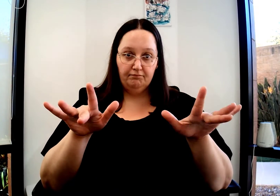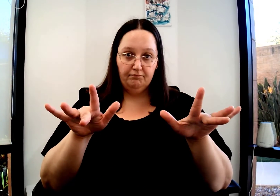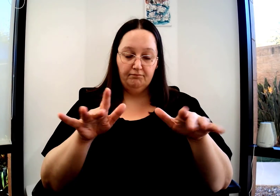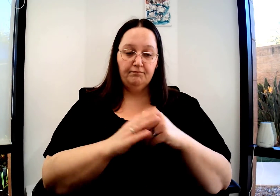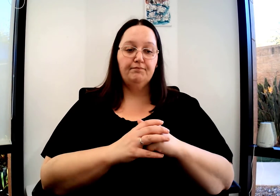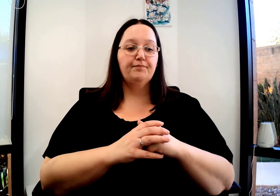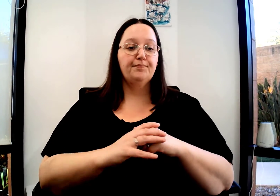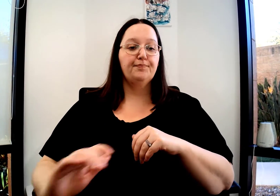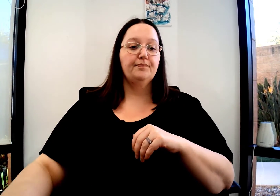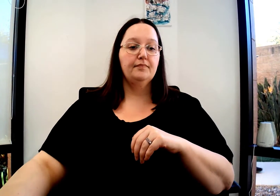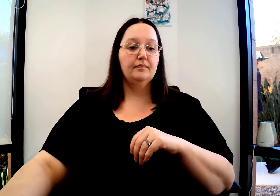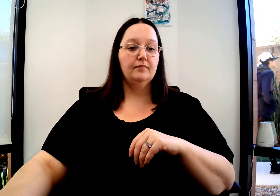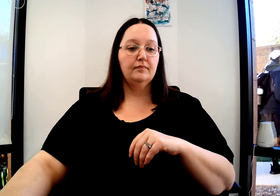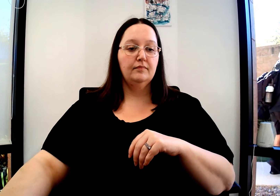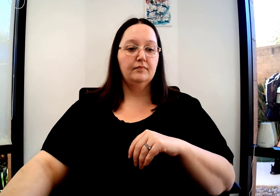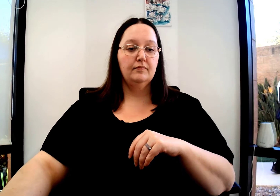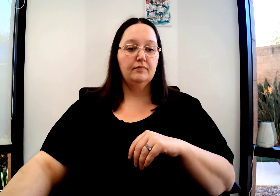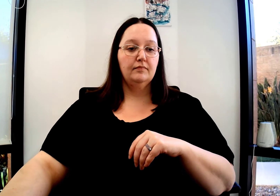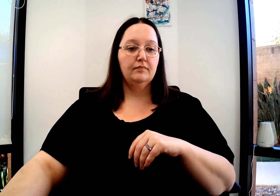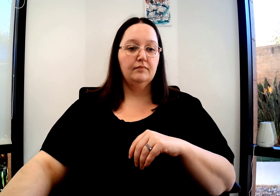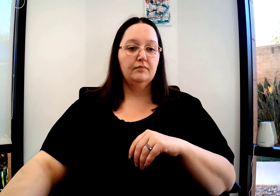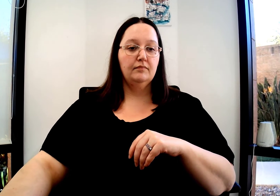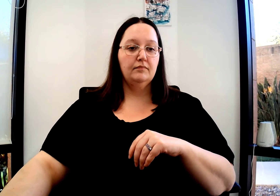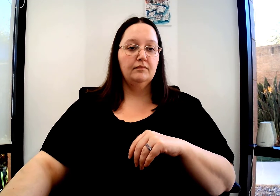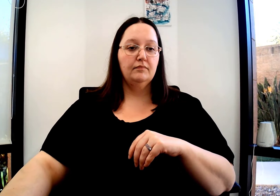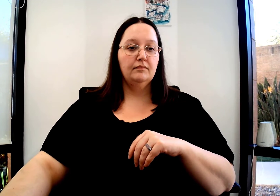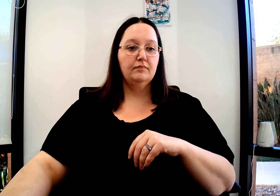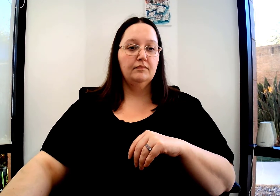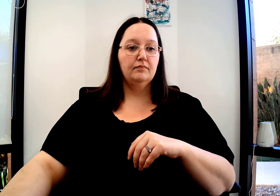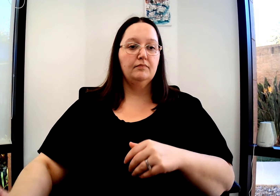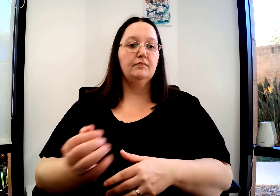open 8 circle. All are the sign for computer.